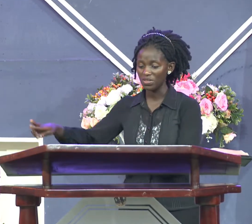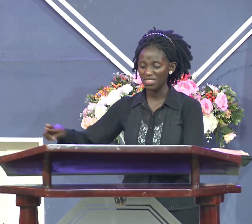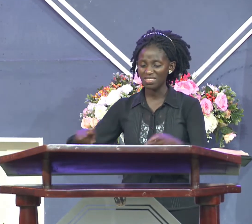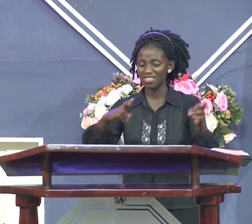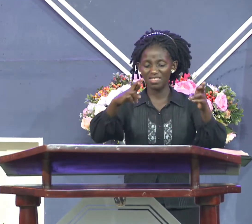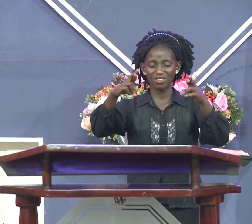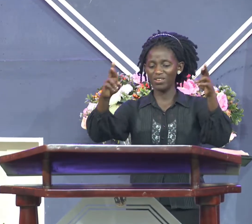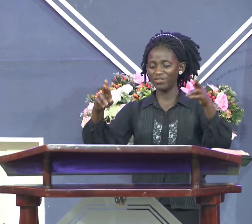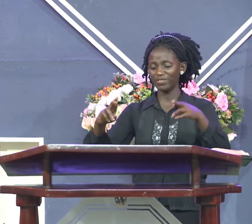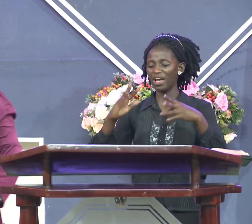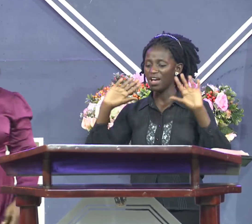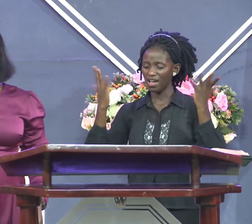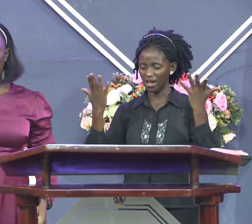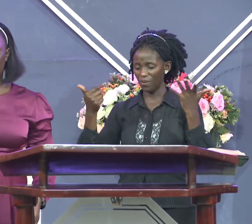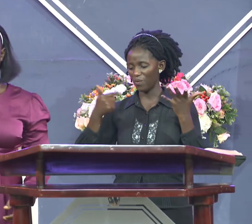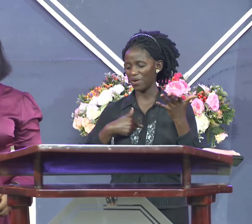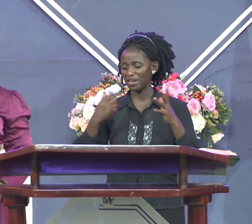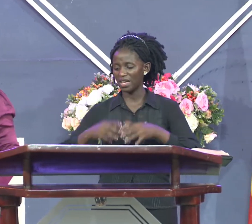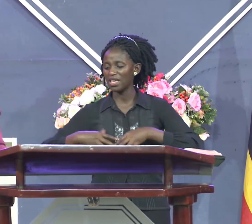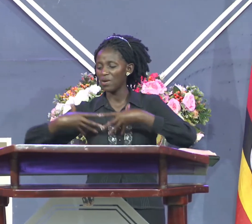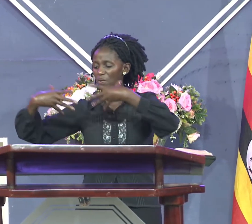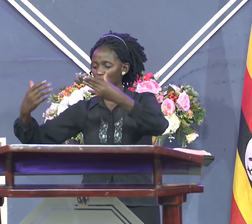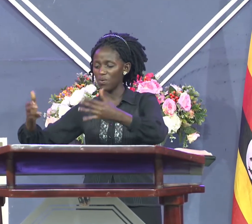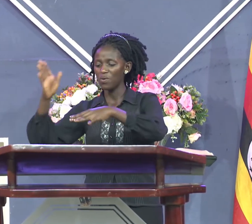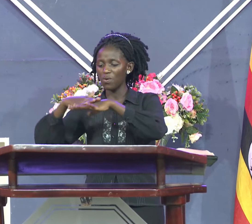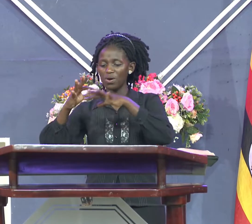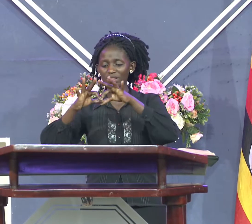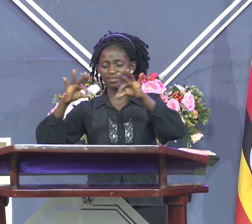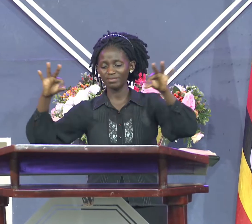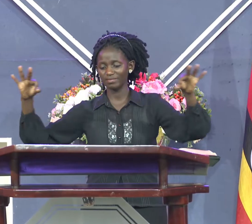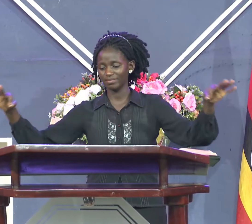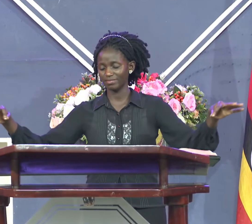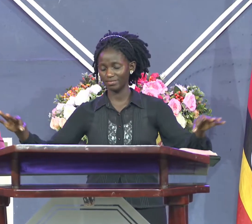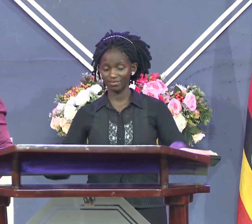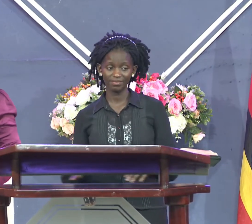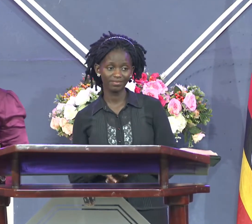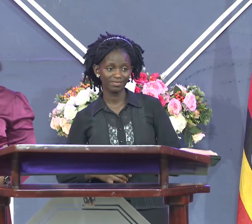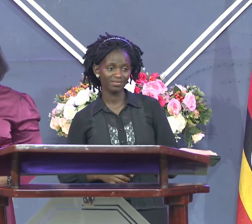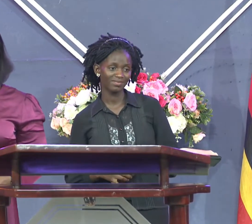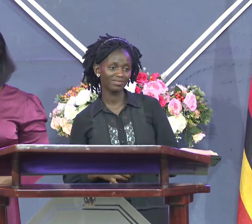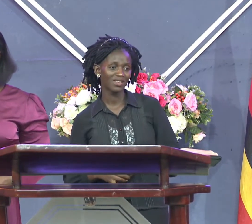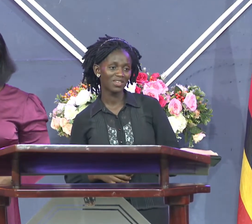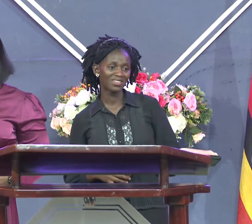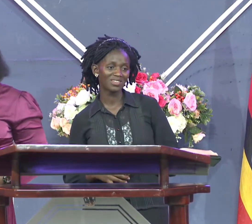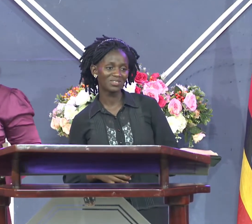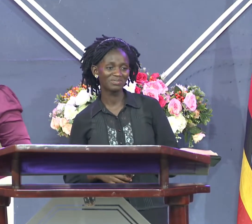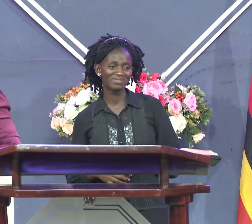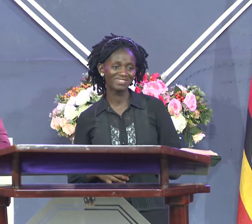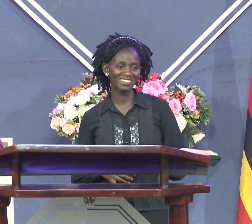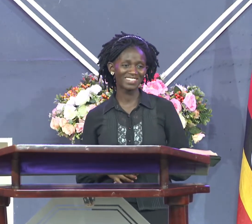laughed at myself wondering if I fail to cross the channel at Rukunjiri, how come I will use this?